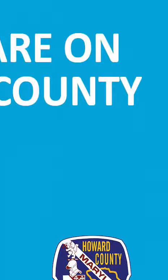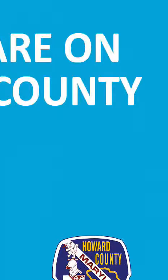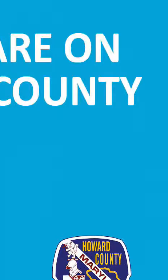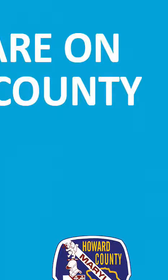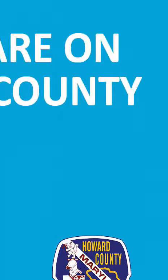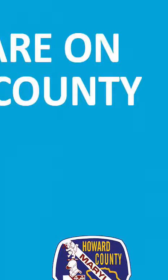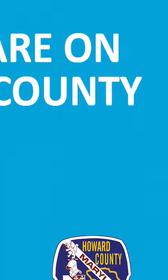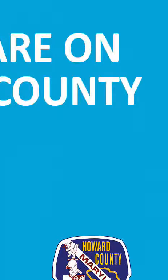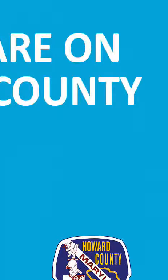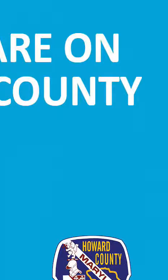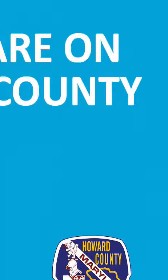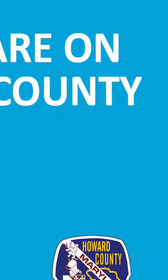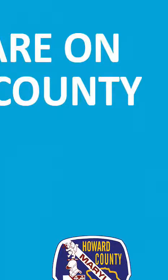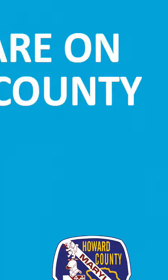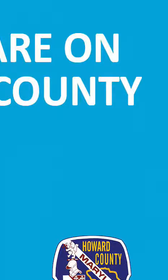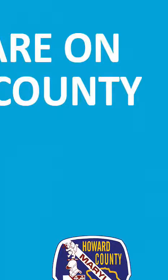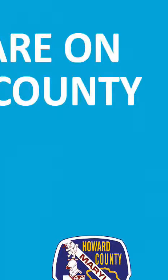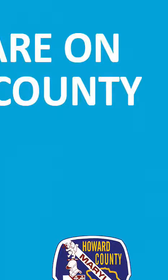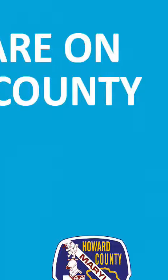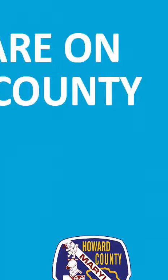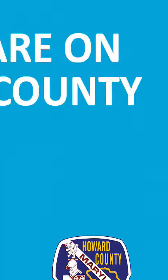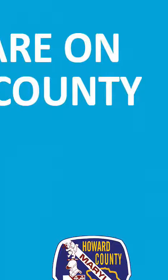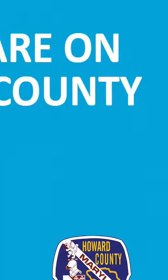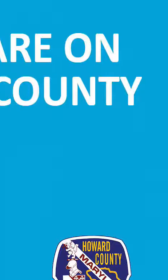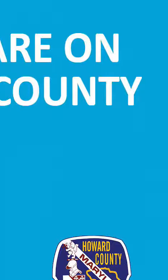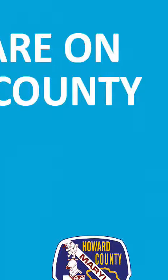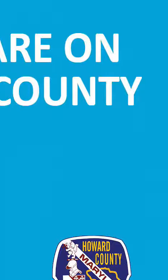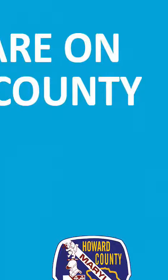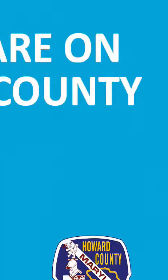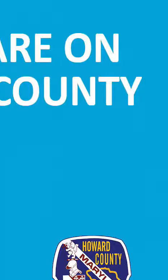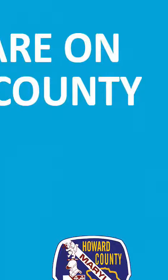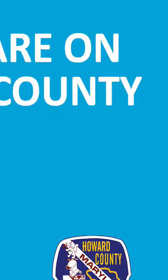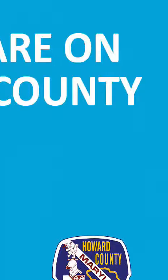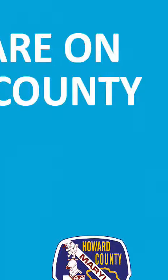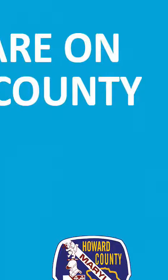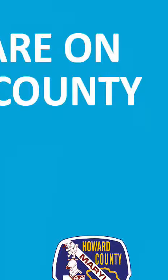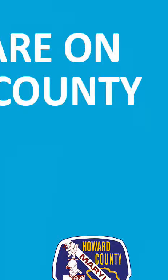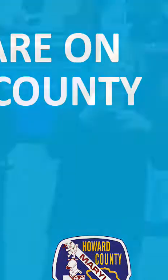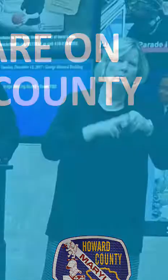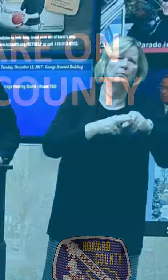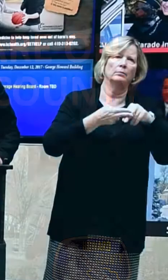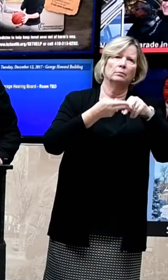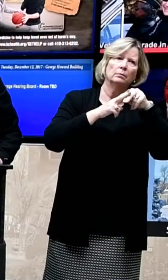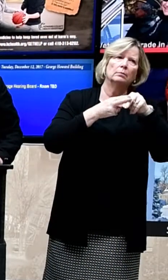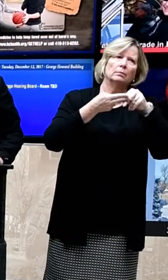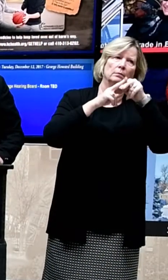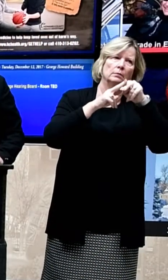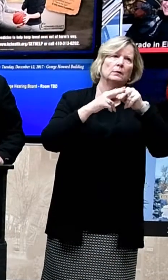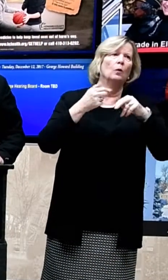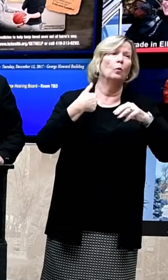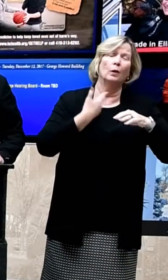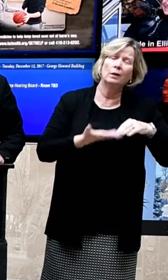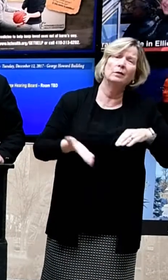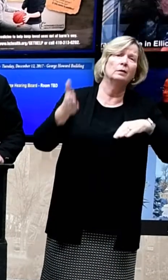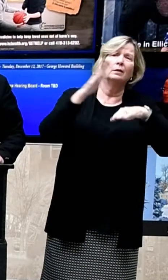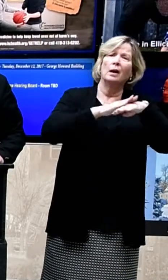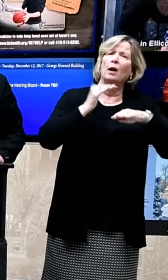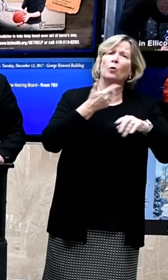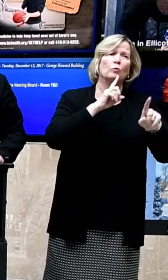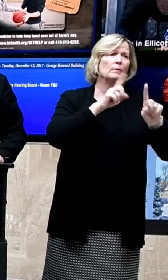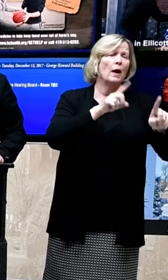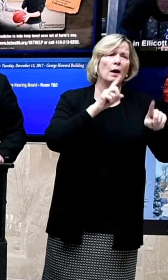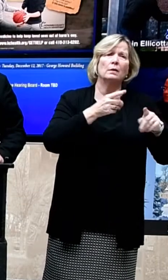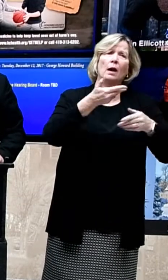been fatal. And each year we have seen these numbers increase. We've ramped up our response to the crisis, hiring